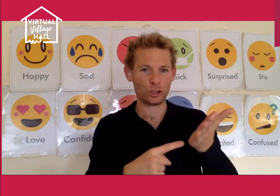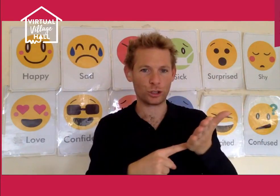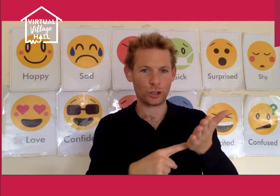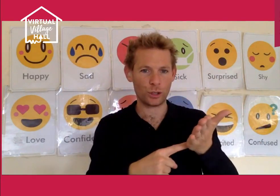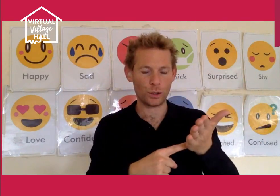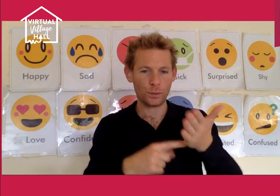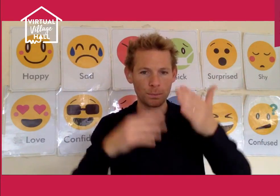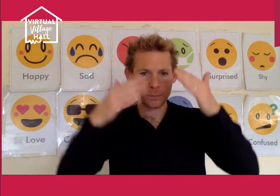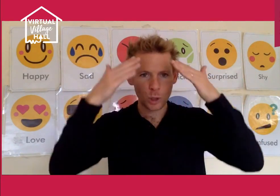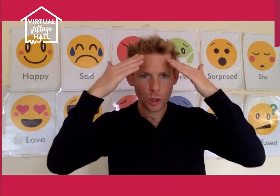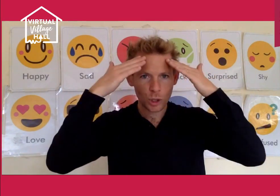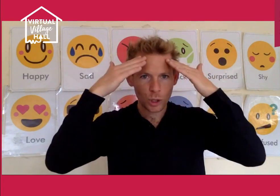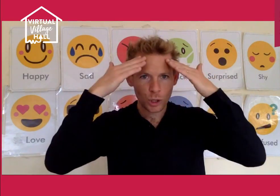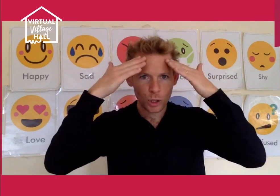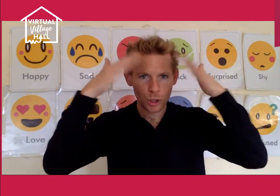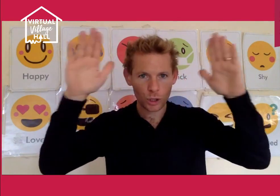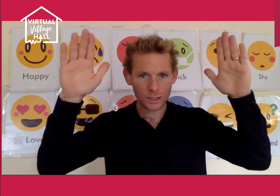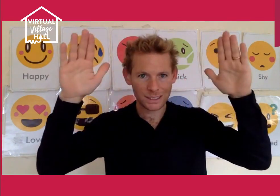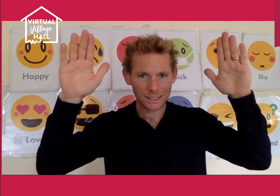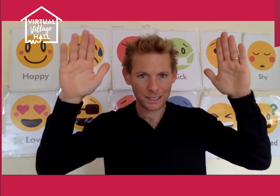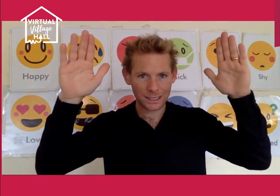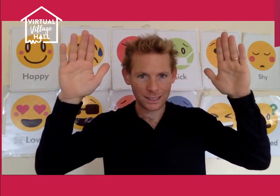Half term holiday.